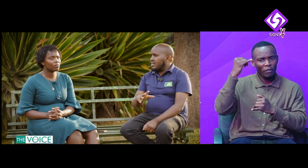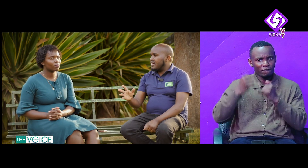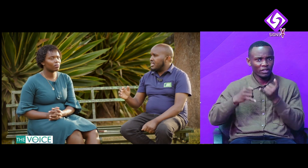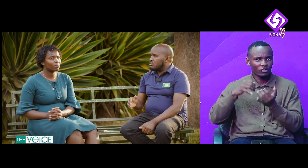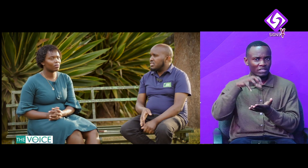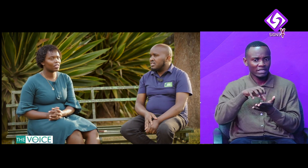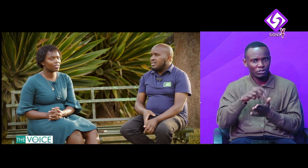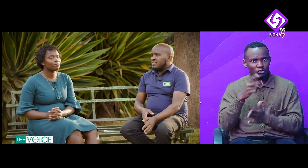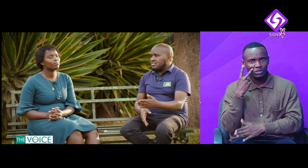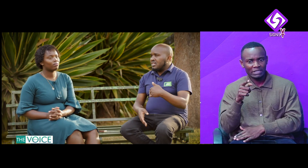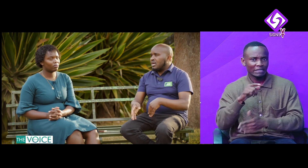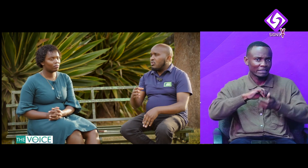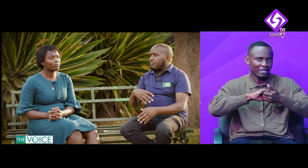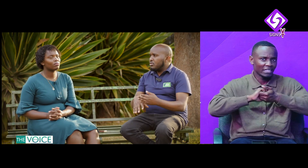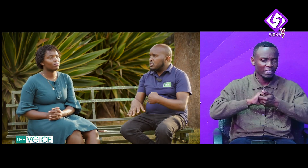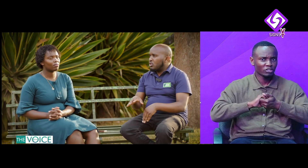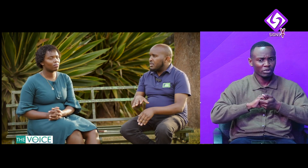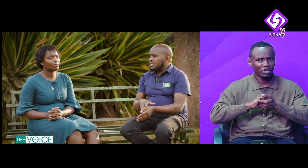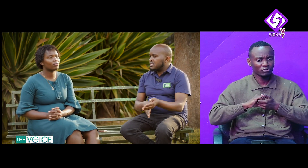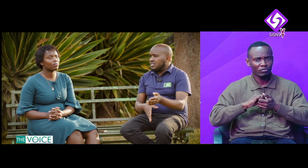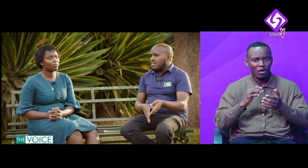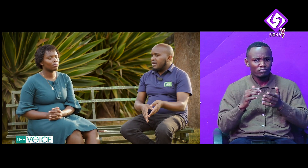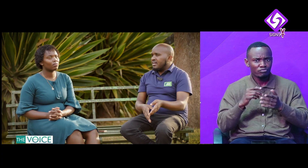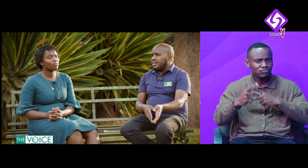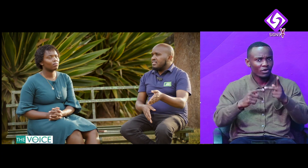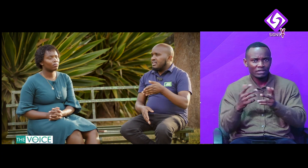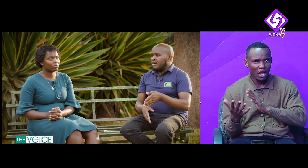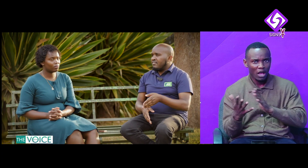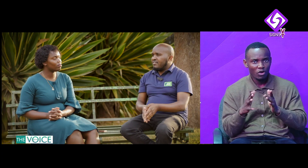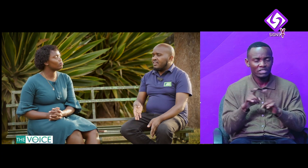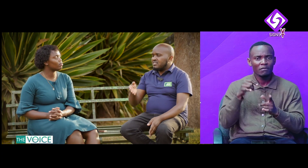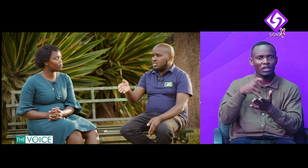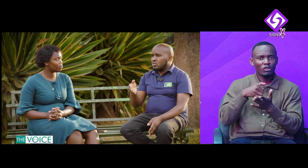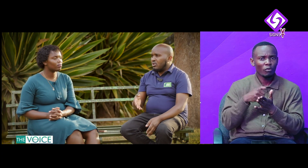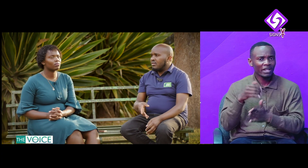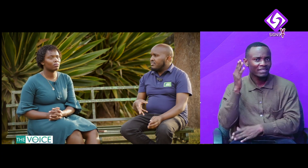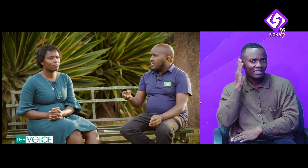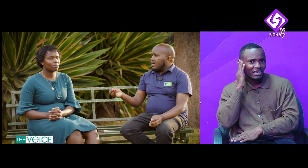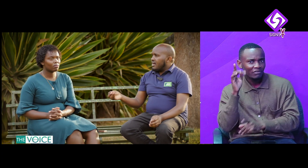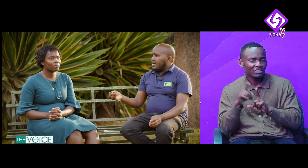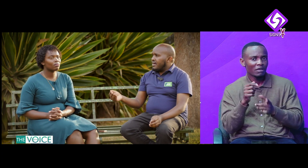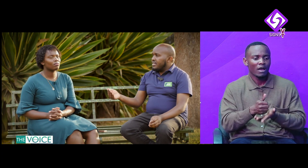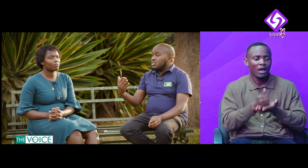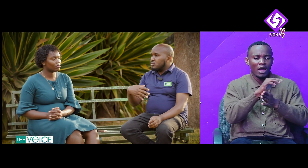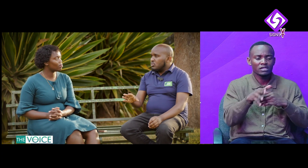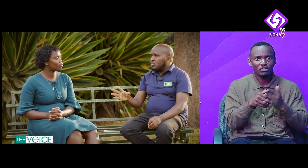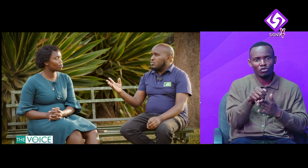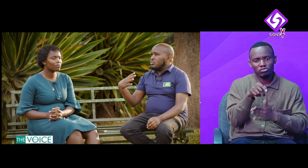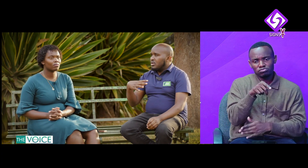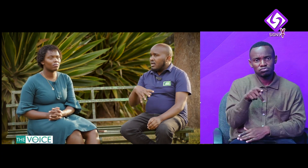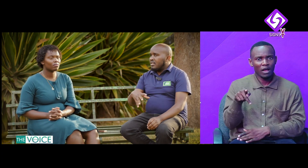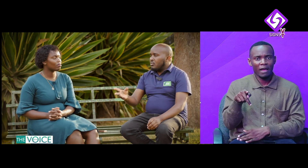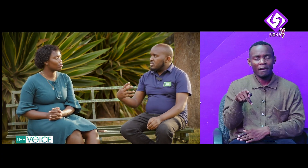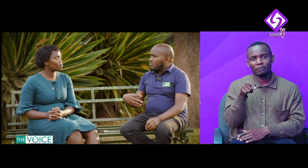this engagement, just seeing how we'll be able to incorporate the deaf and Assist All